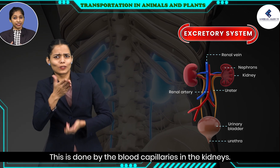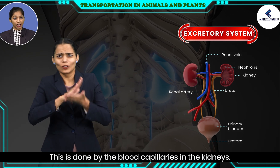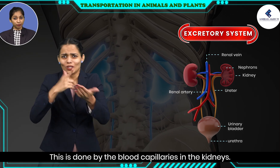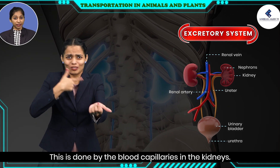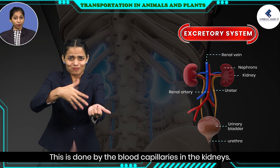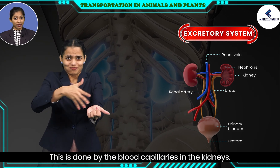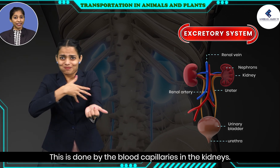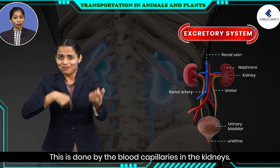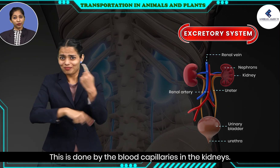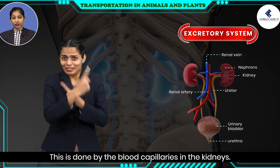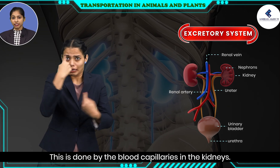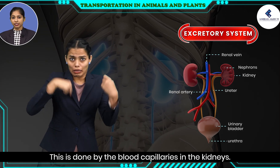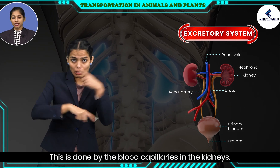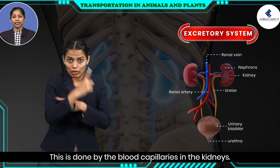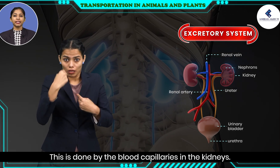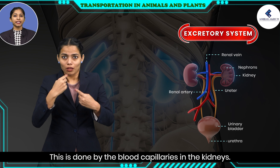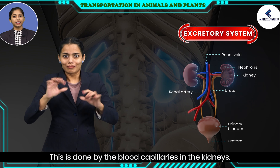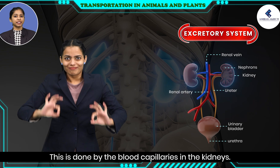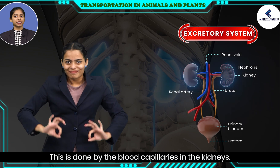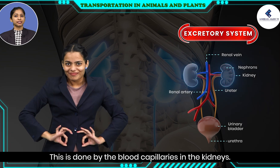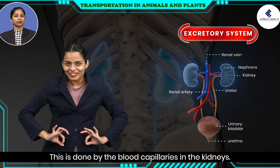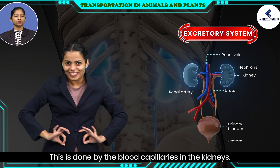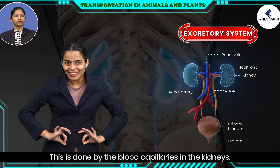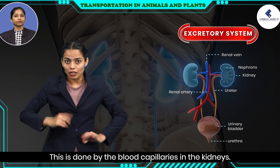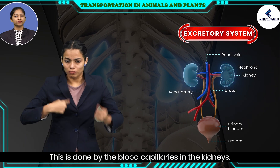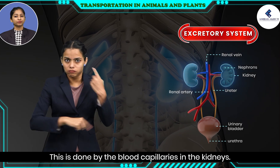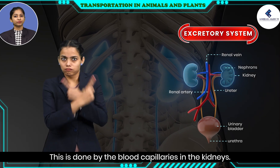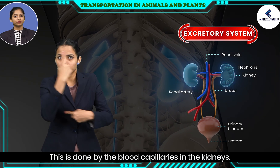This is done by the blood capillaries in the kidneys.